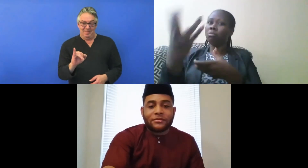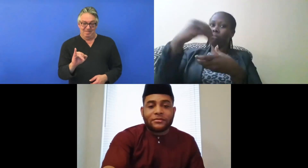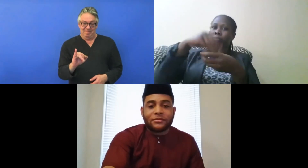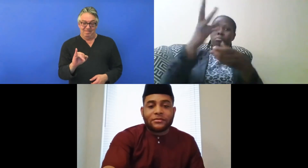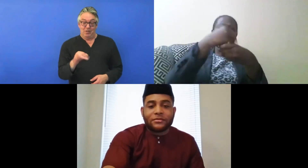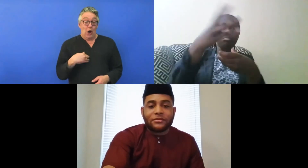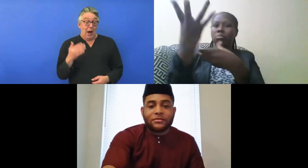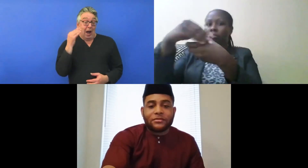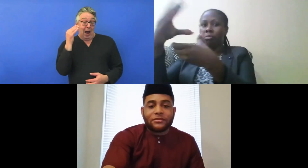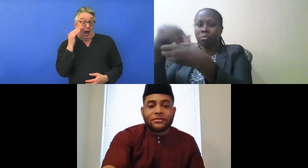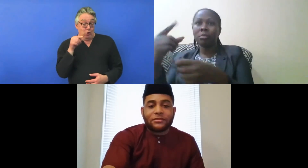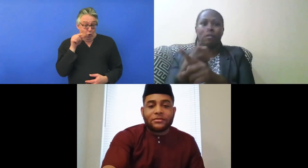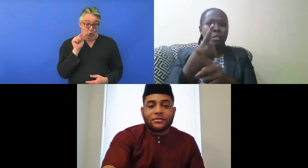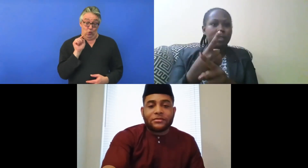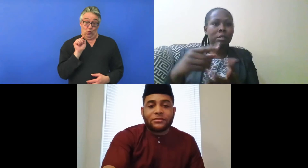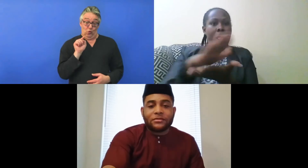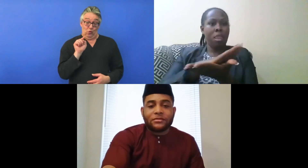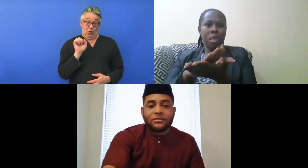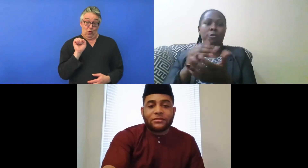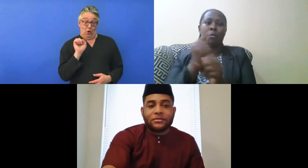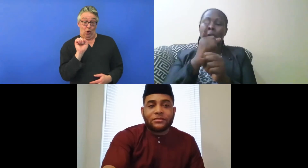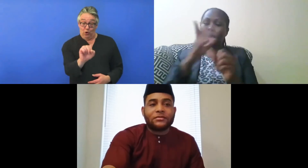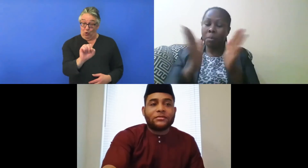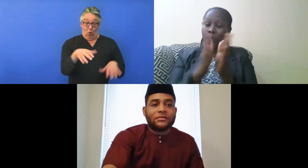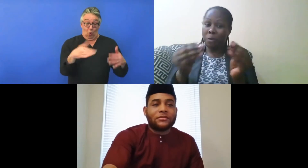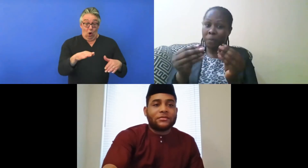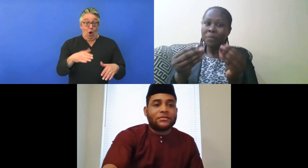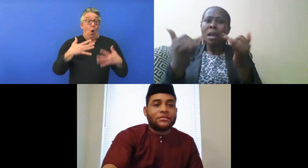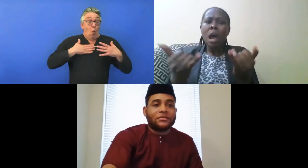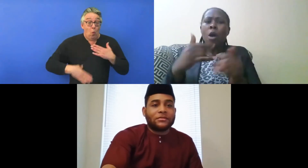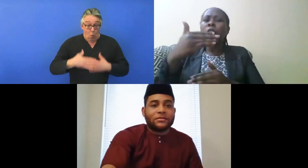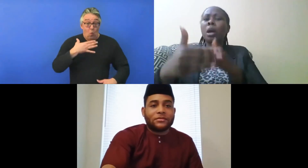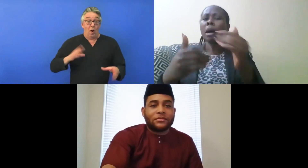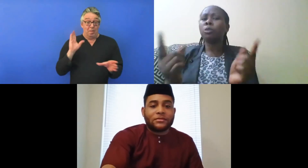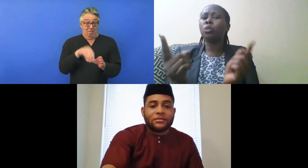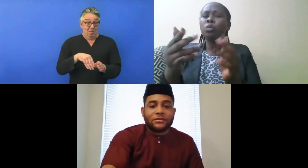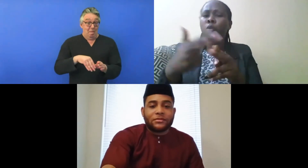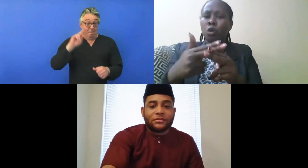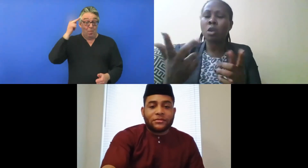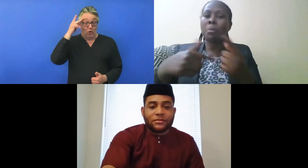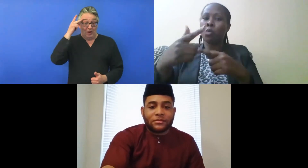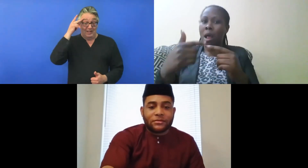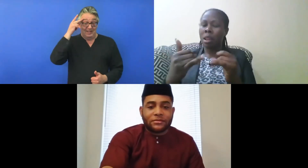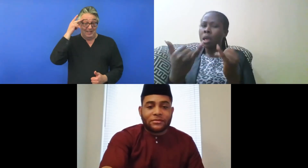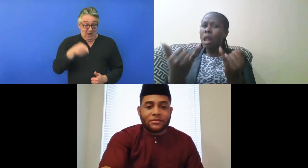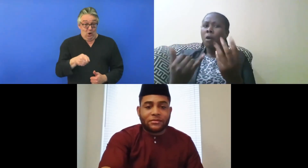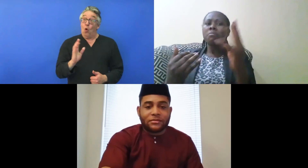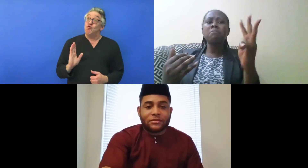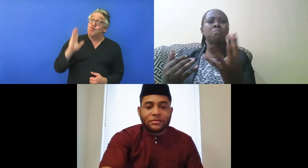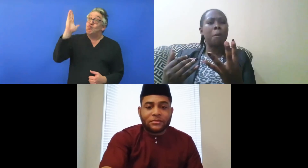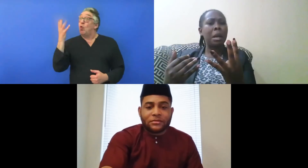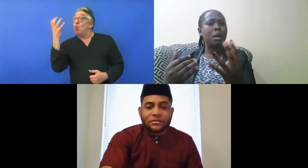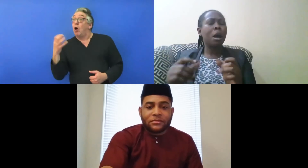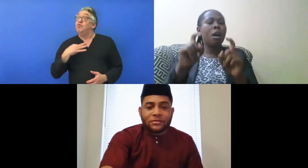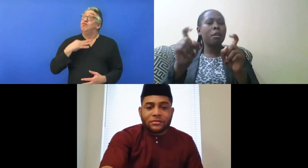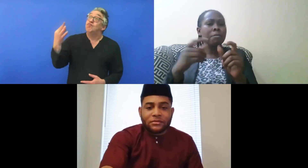should encourage youth with disability to join different political parties. Now, as we are coming to